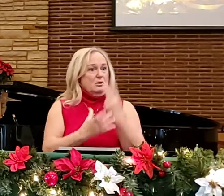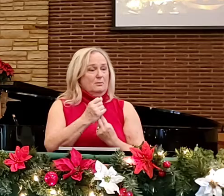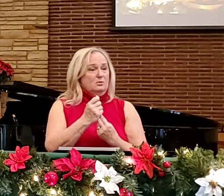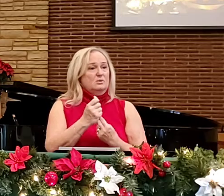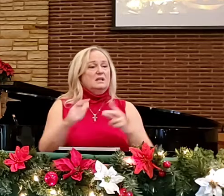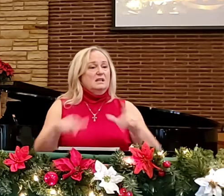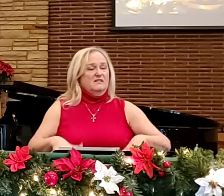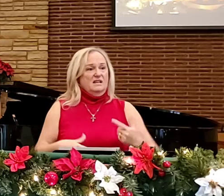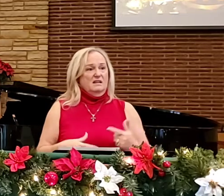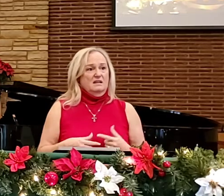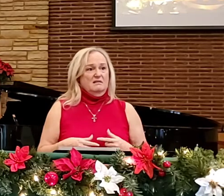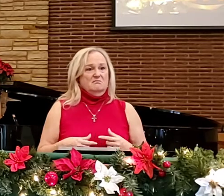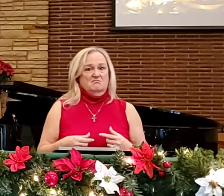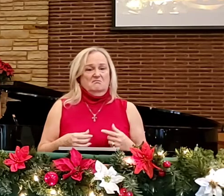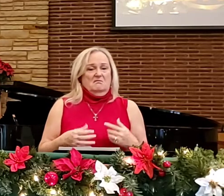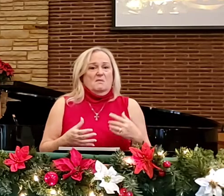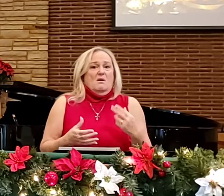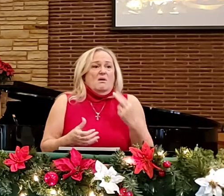living in a desperate,